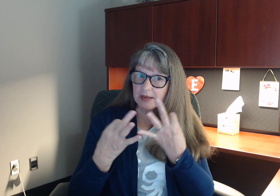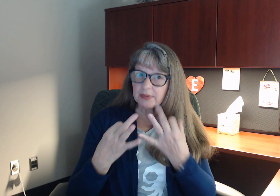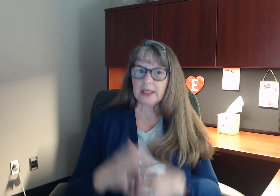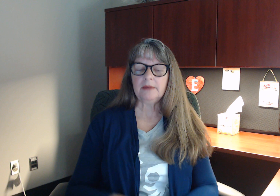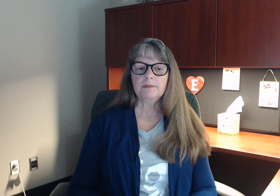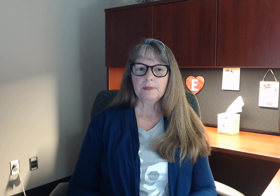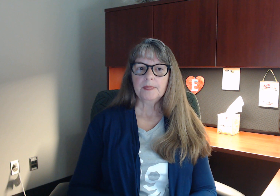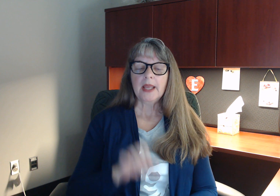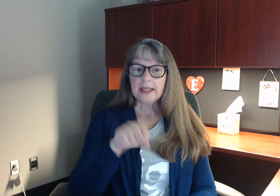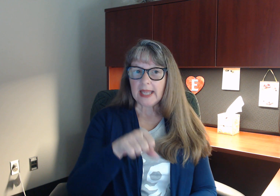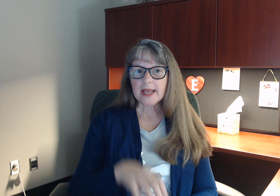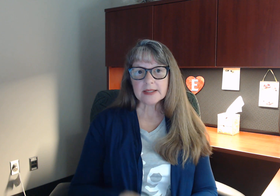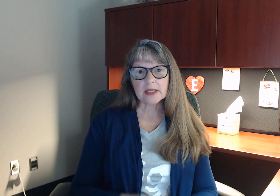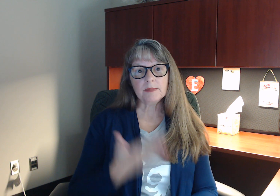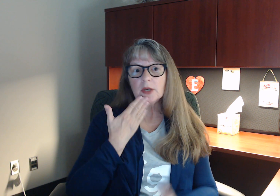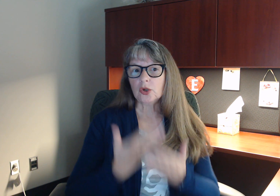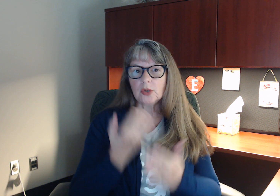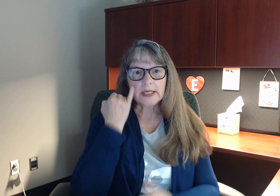family. Yes, that'd be a good idea.